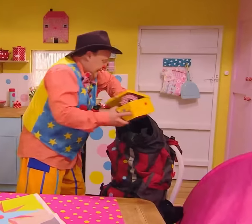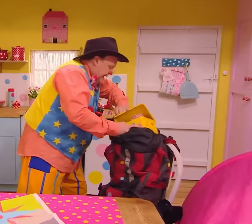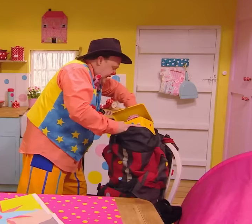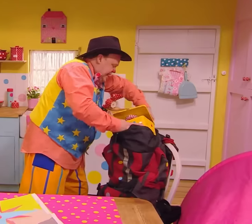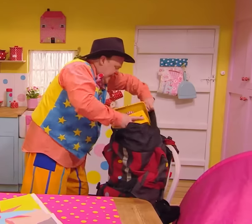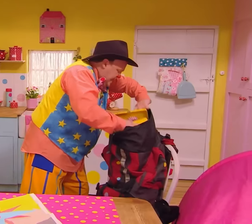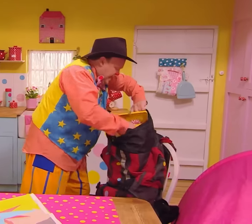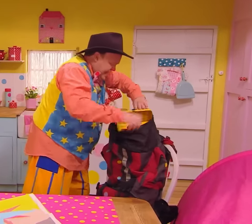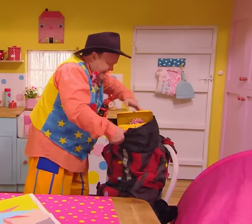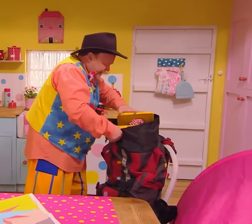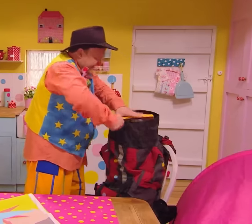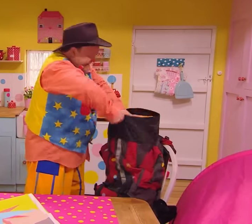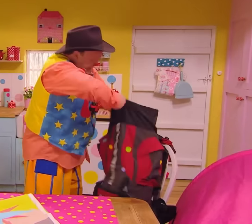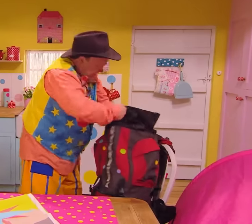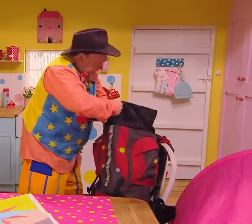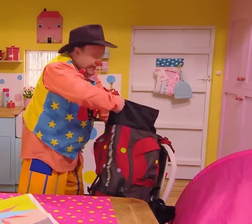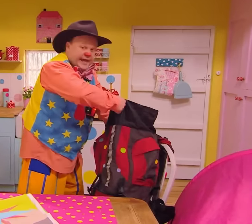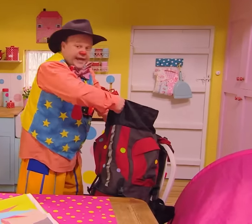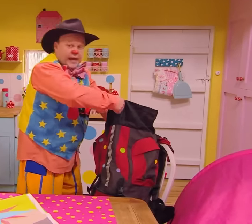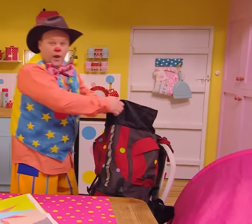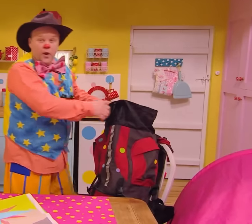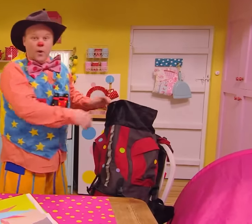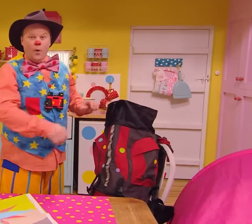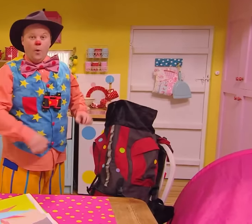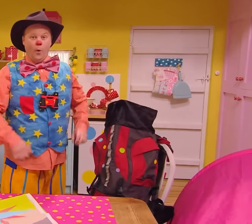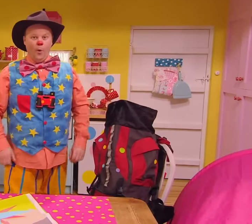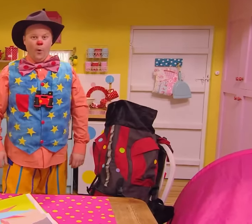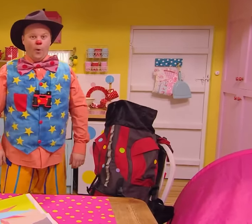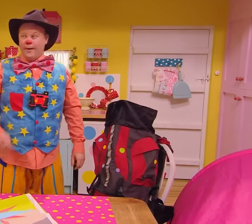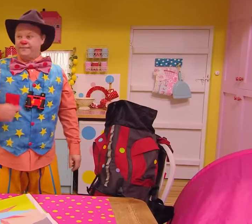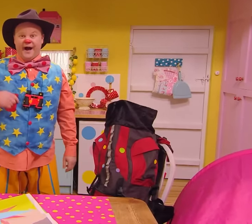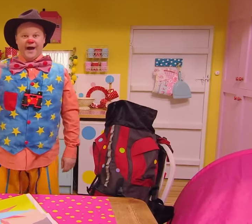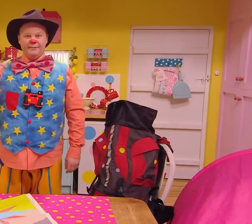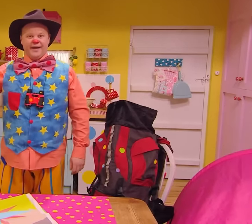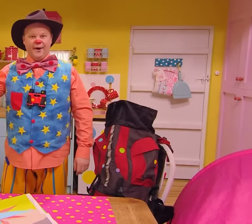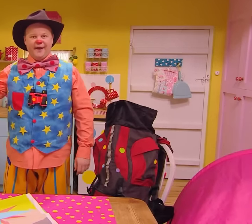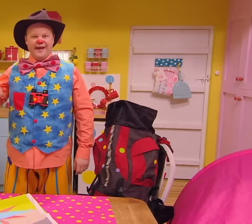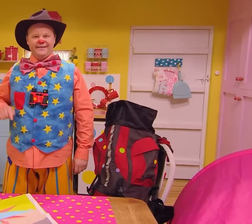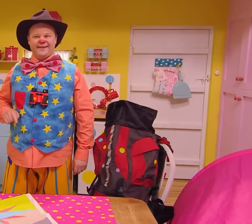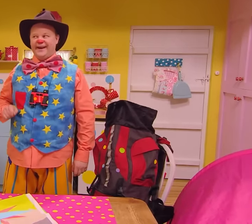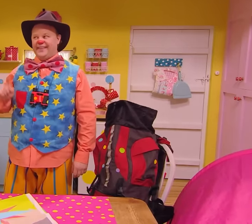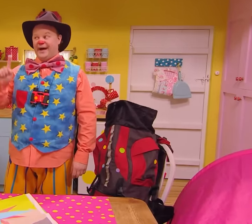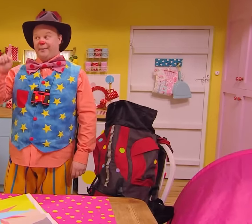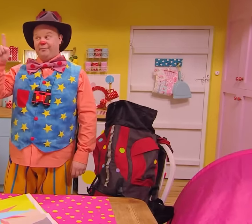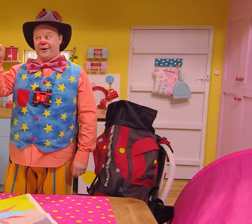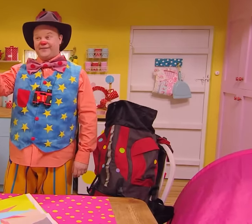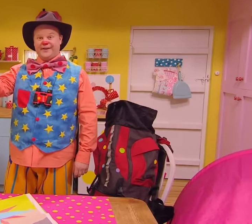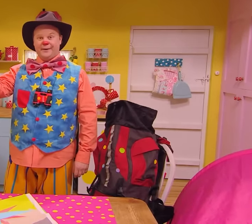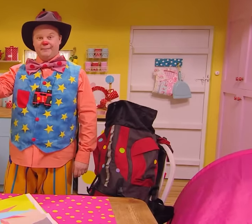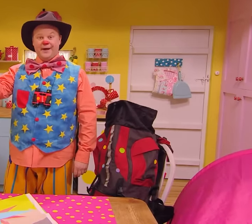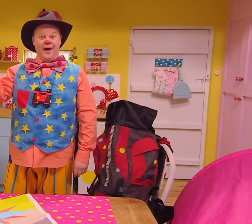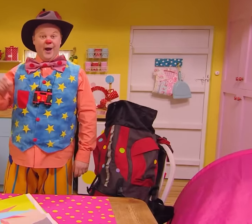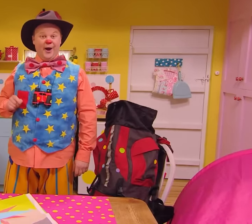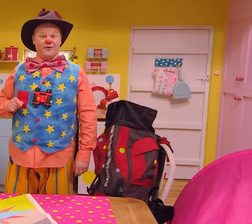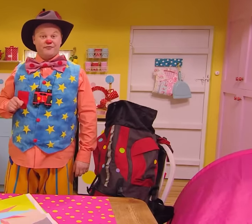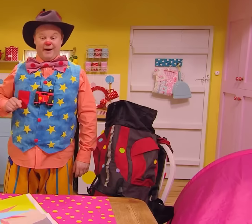Where are you going on your adventure, Mr. Tumble? Oh, I'm going to the bottom of